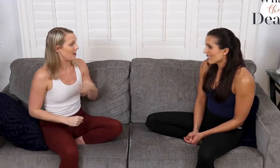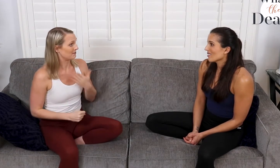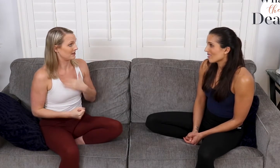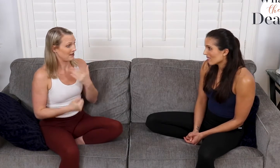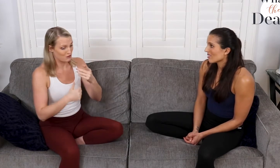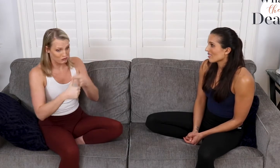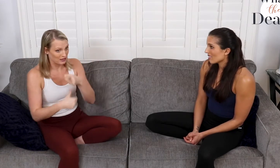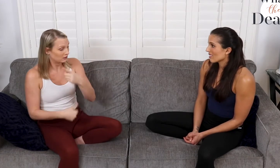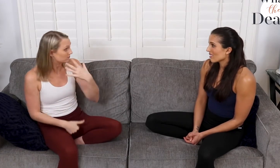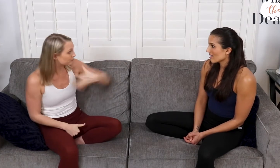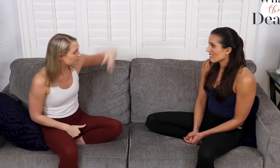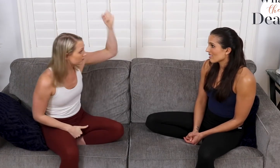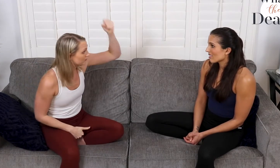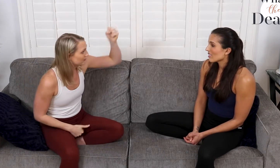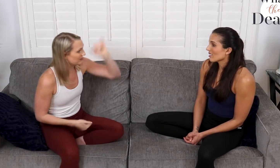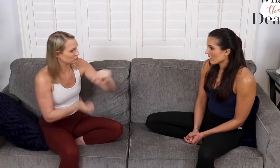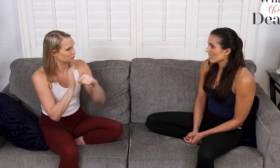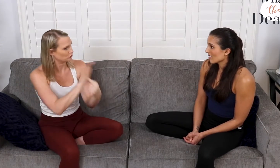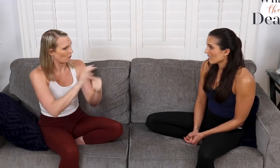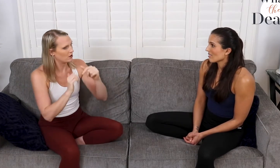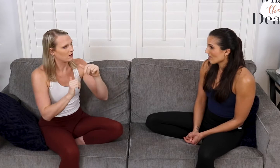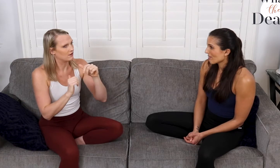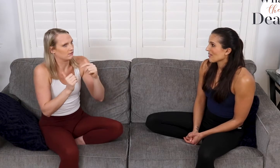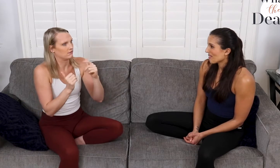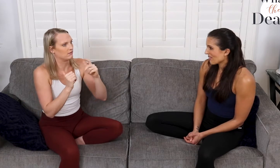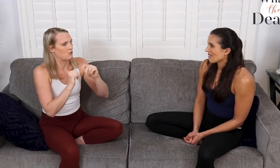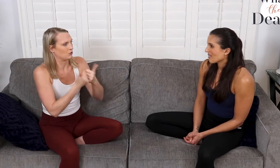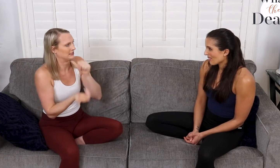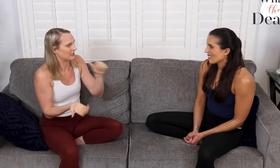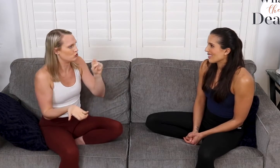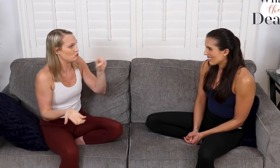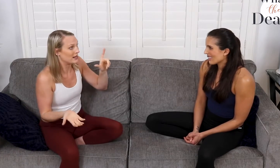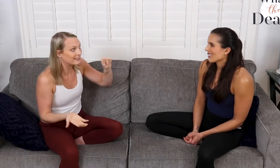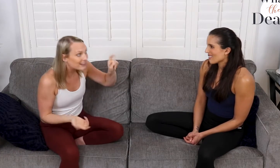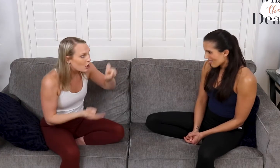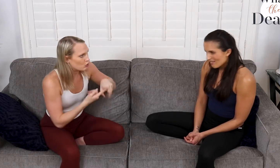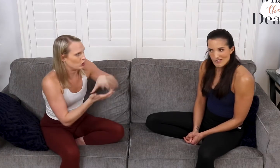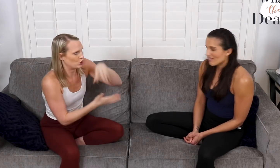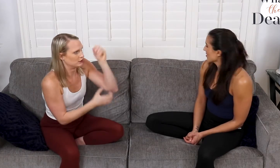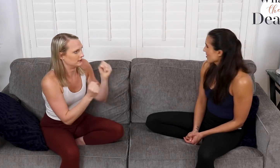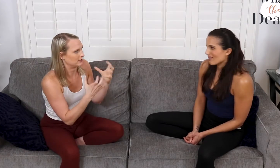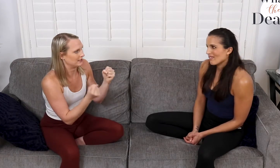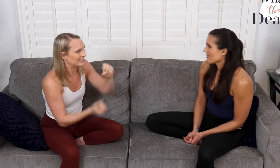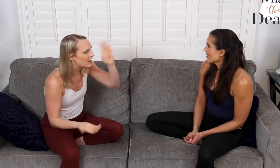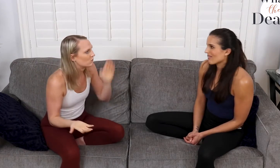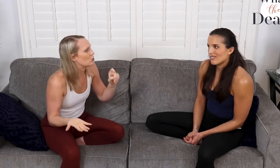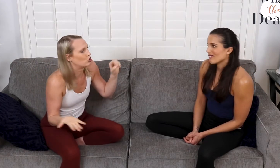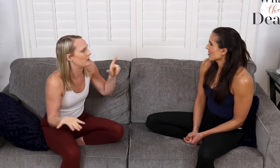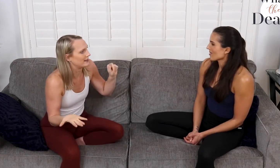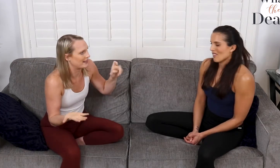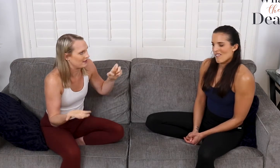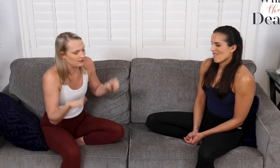ever know. I remember when you and I went to the gym when I was living in Nebraska, we went to that gym that I